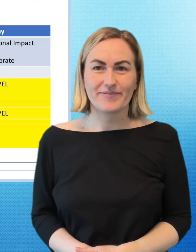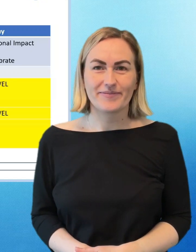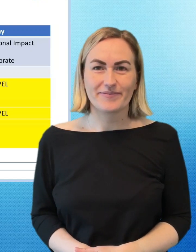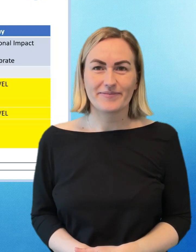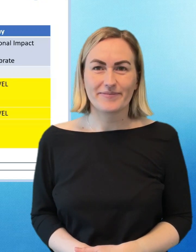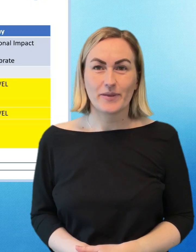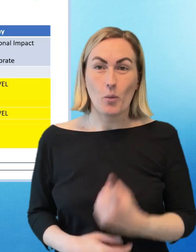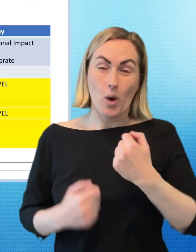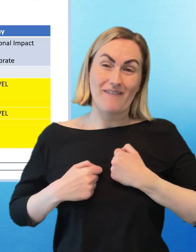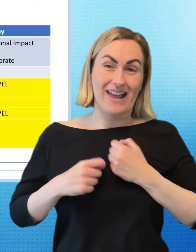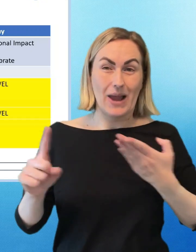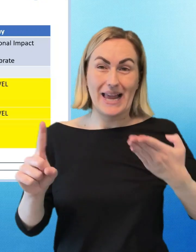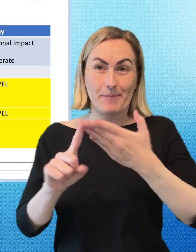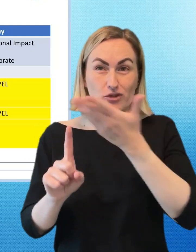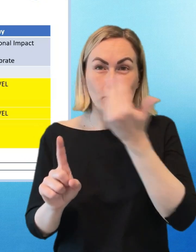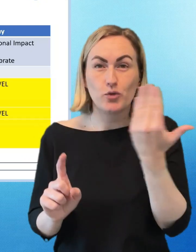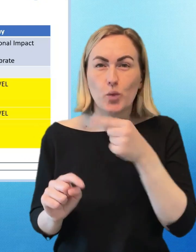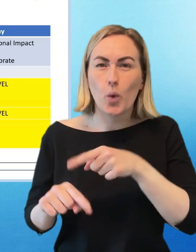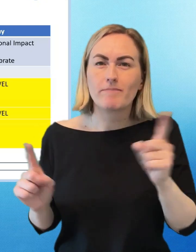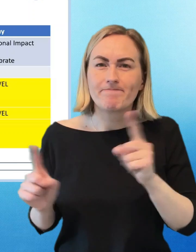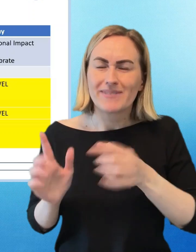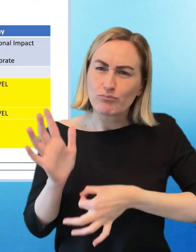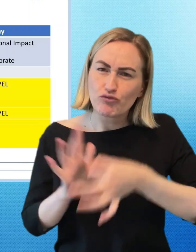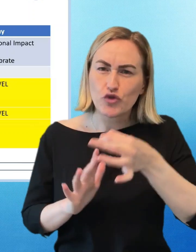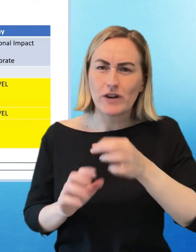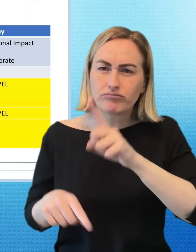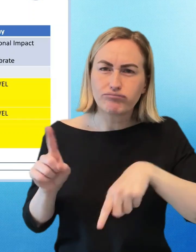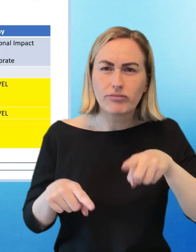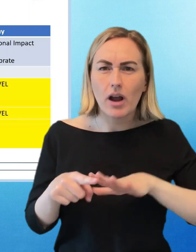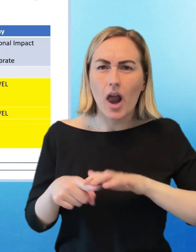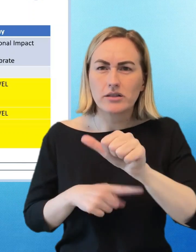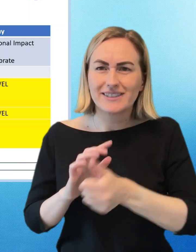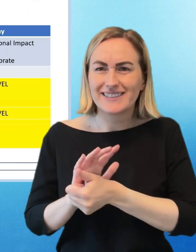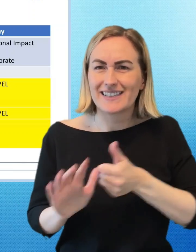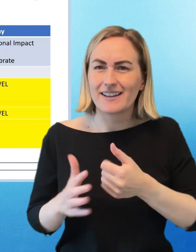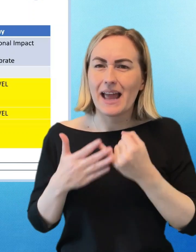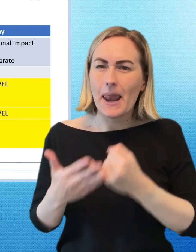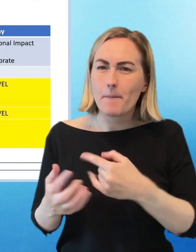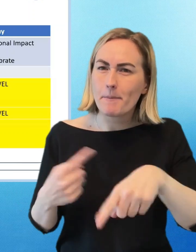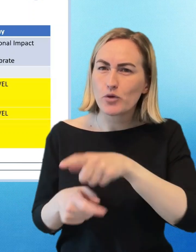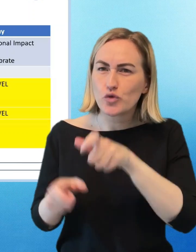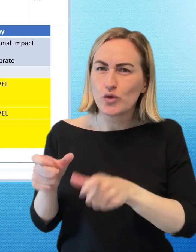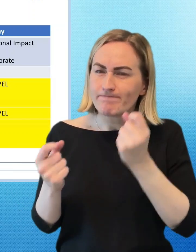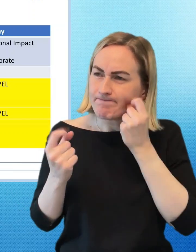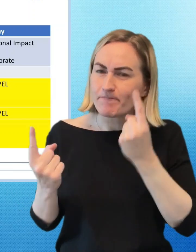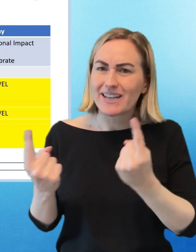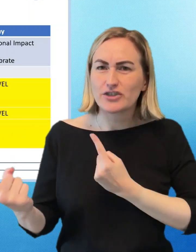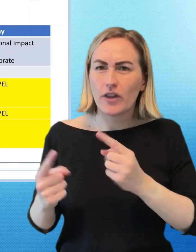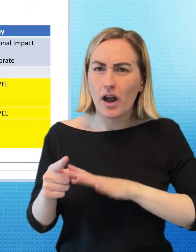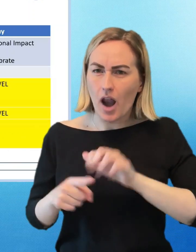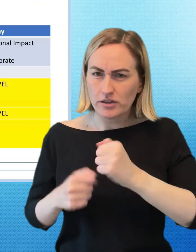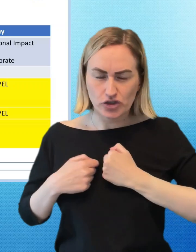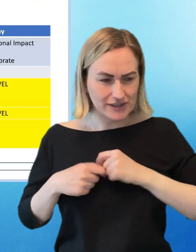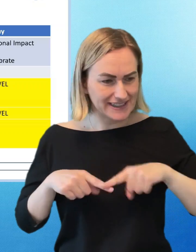As one of the aims of the summer school was to improve intercultural skills and to help students understand the cultures of each